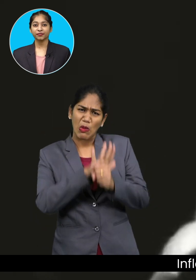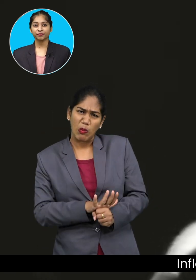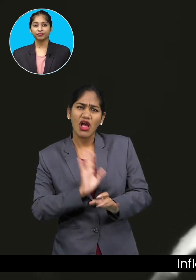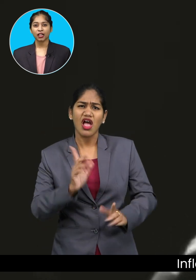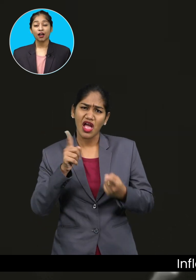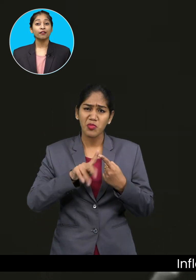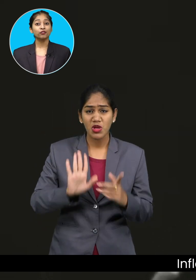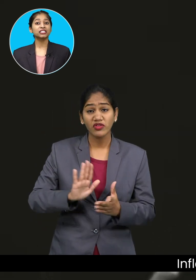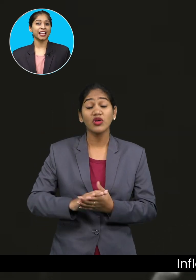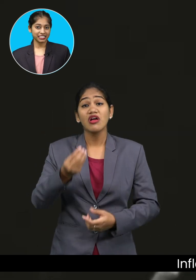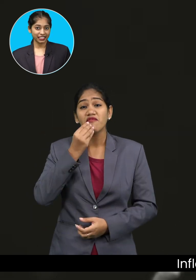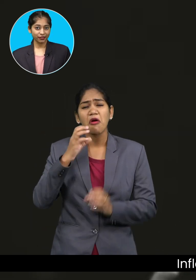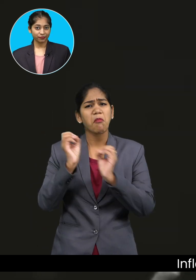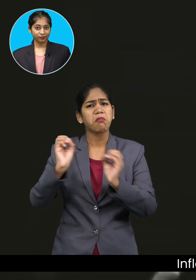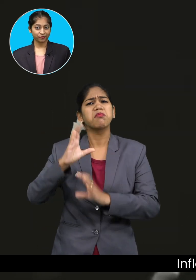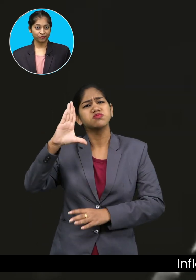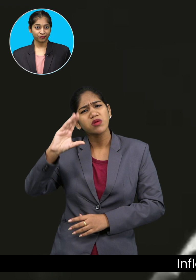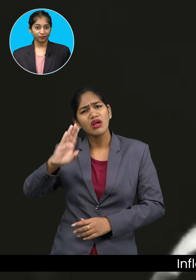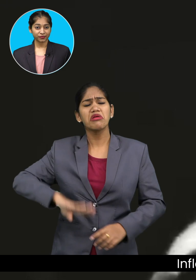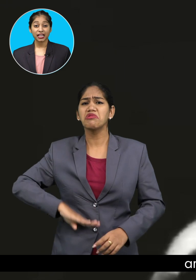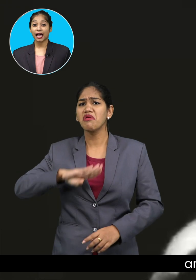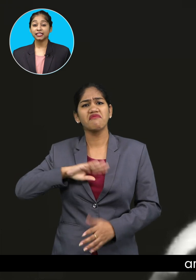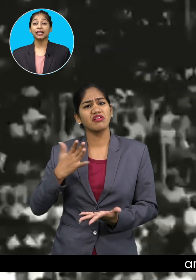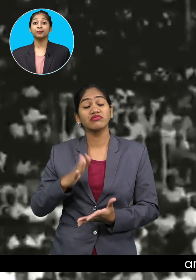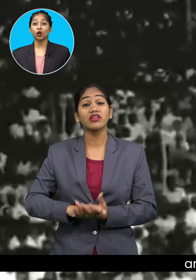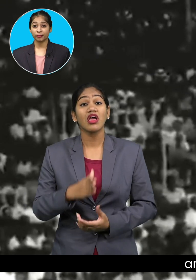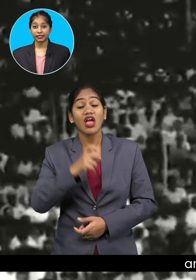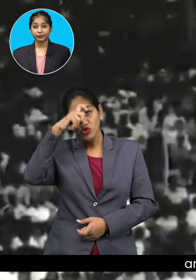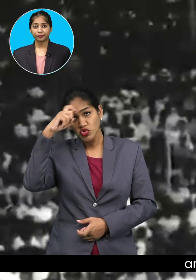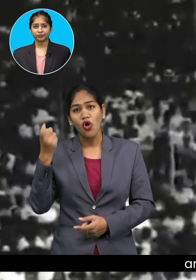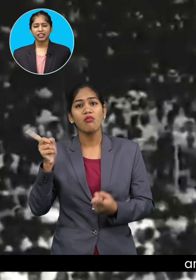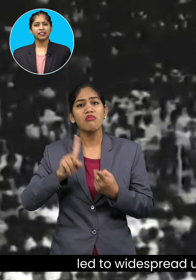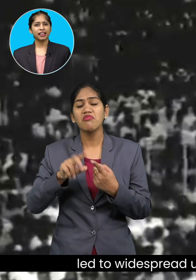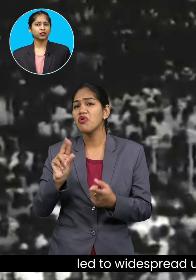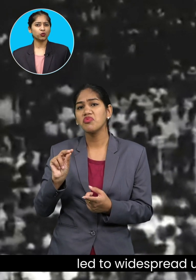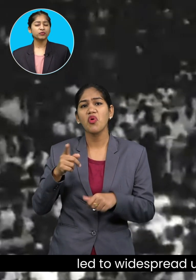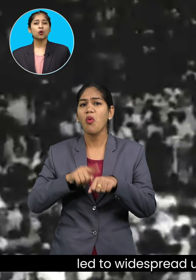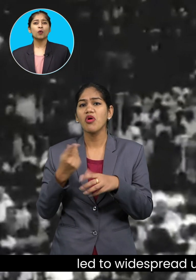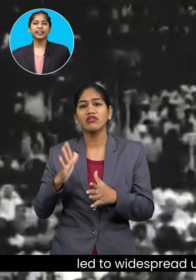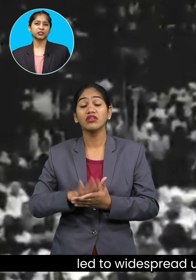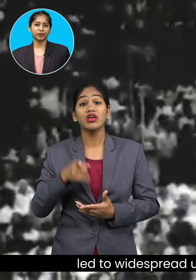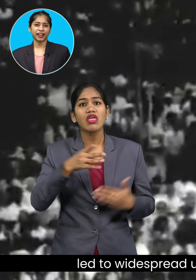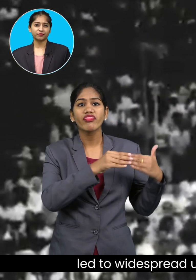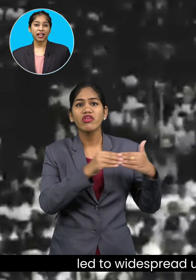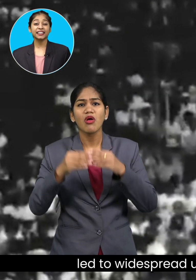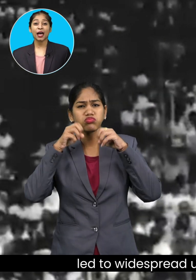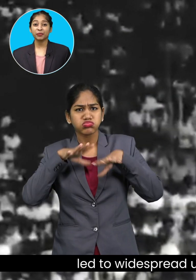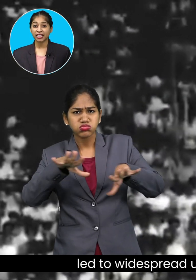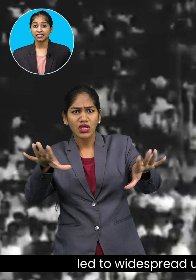Inflation, food scarcity, and unemployment led to